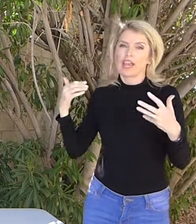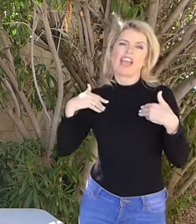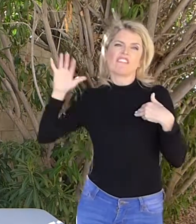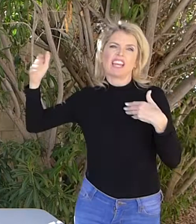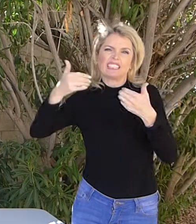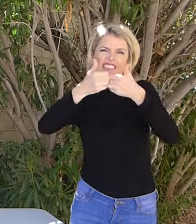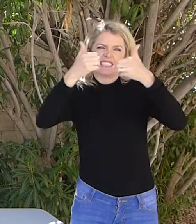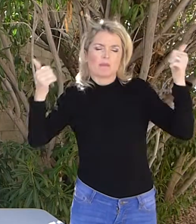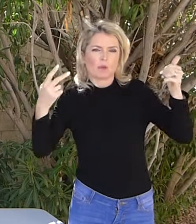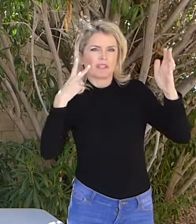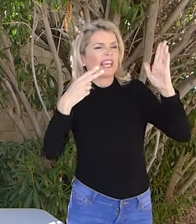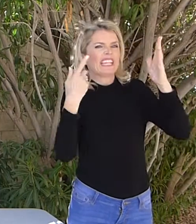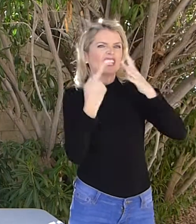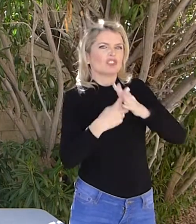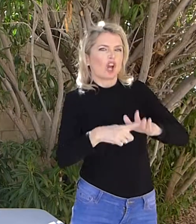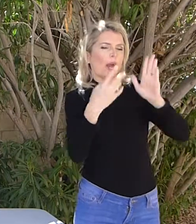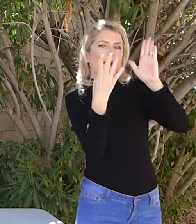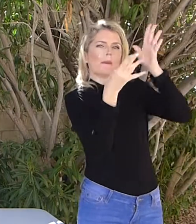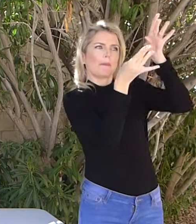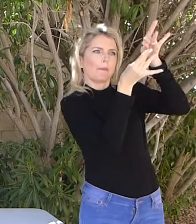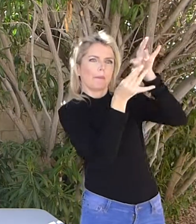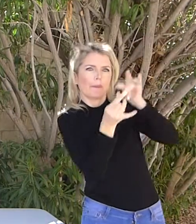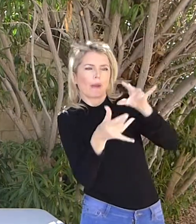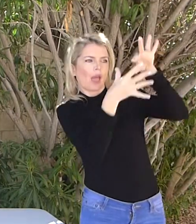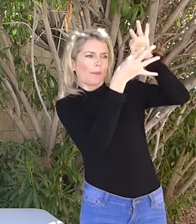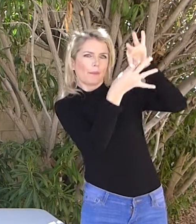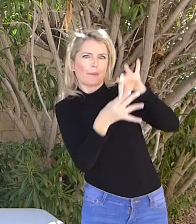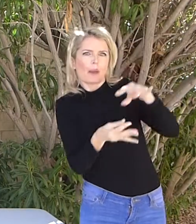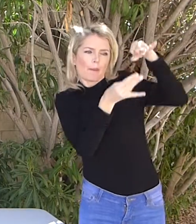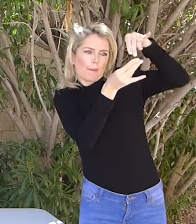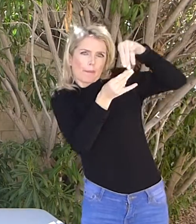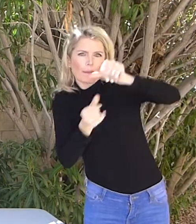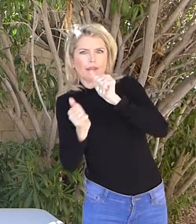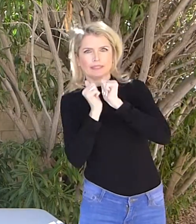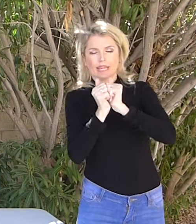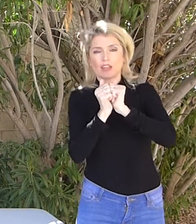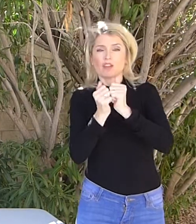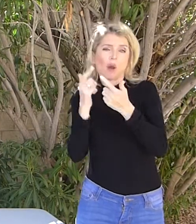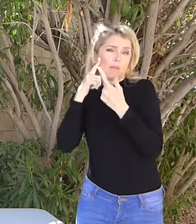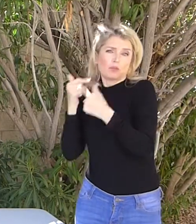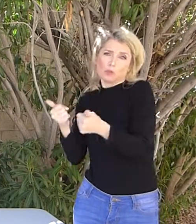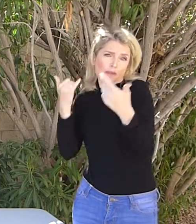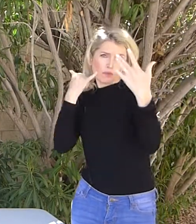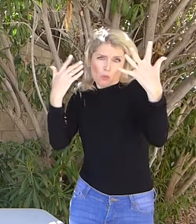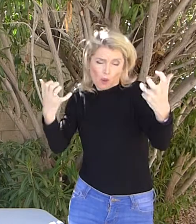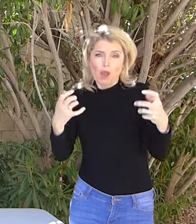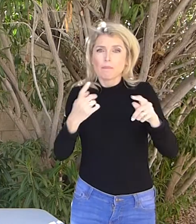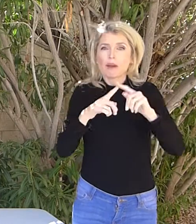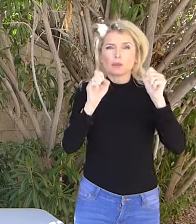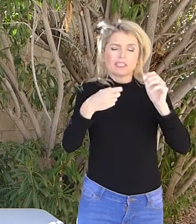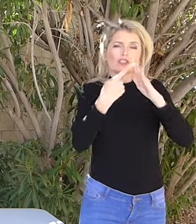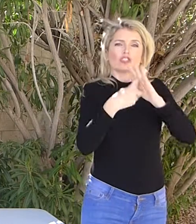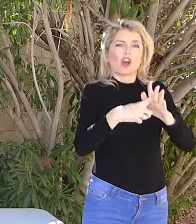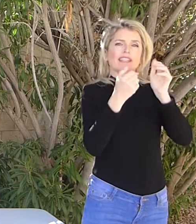separated, and he can start blending them together. You can apply it that way too. There's no right or wrong way.